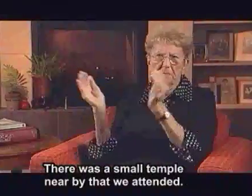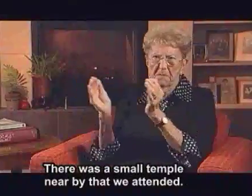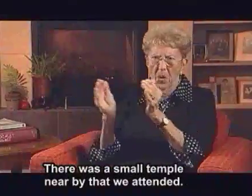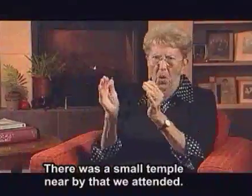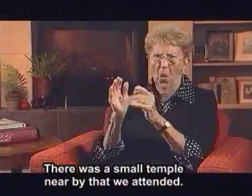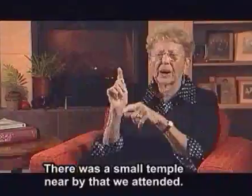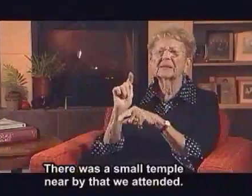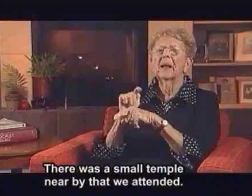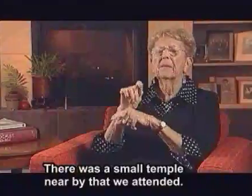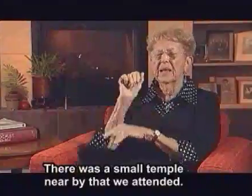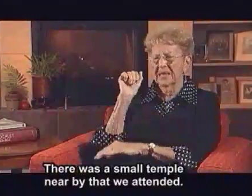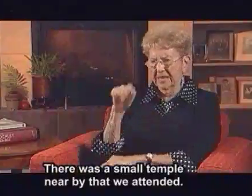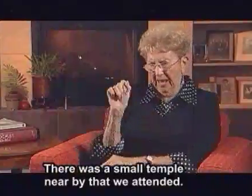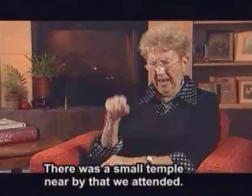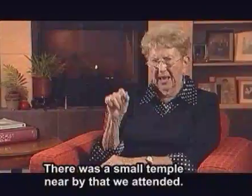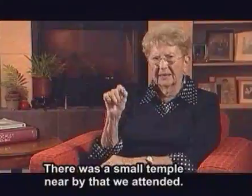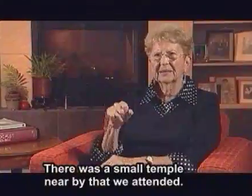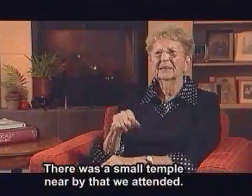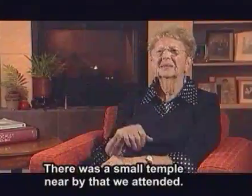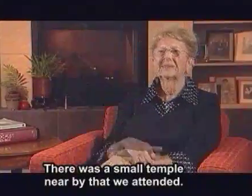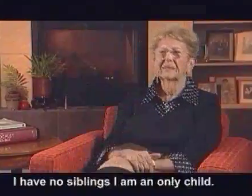There was a small temple nearby that we attended.